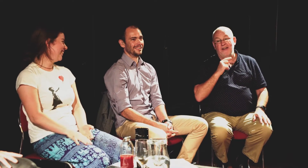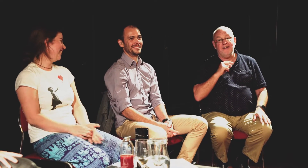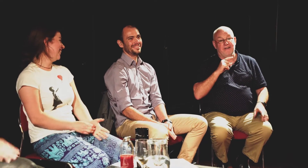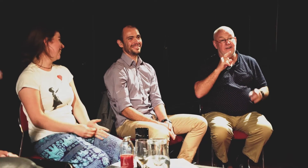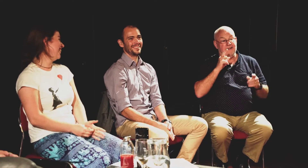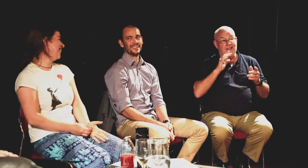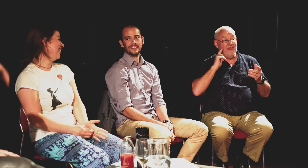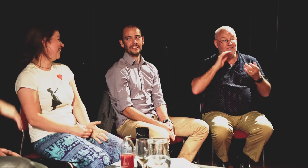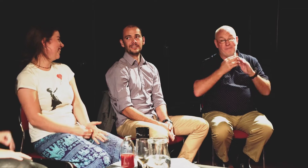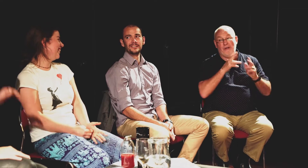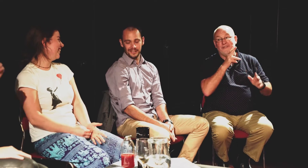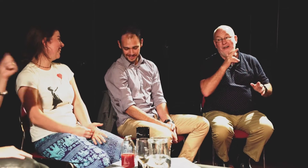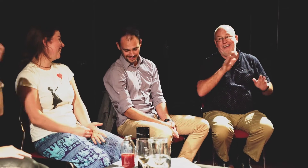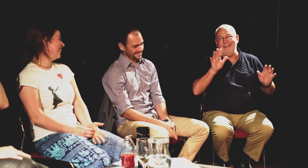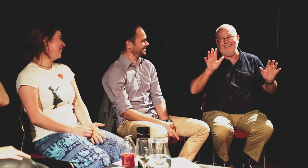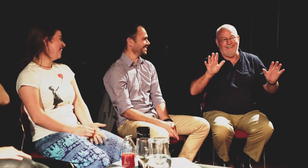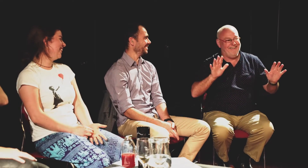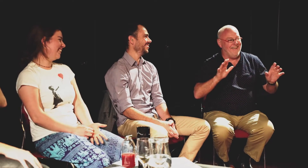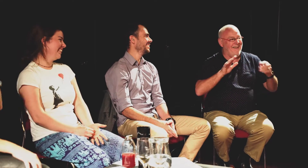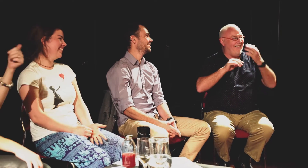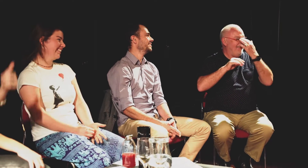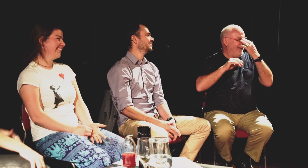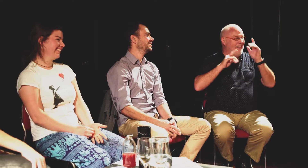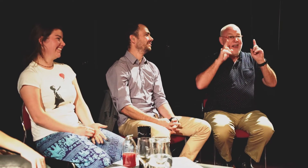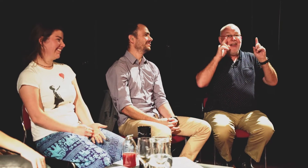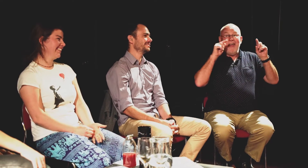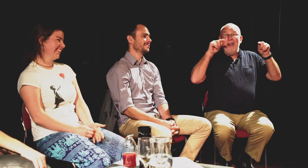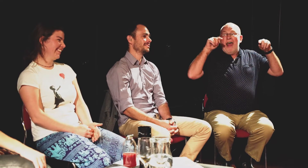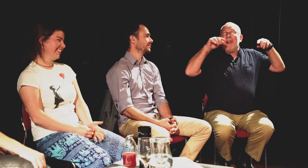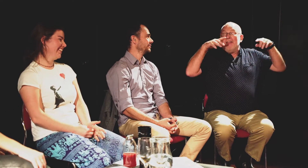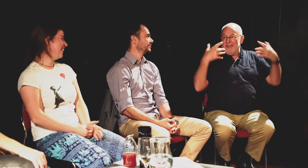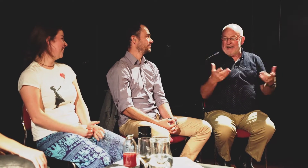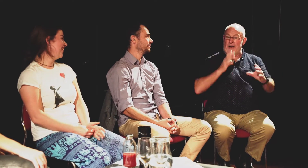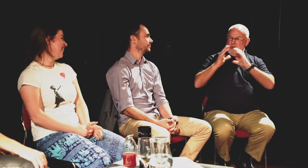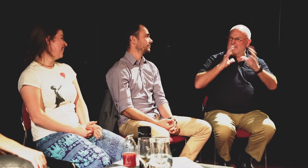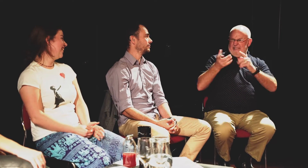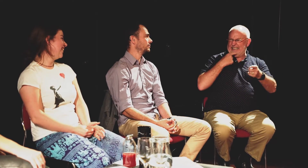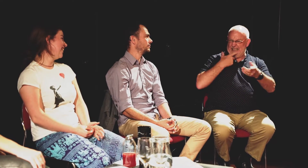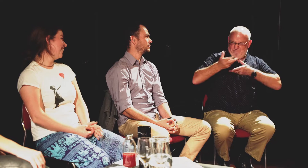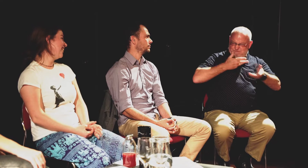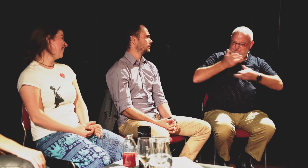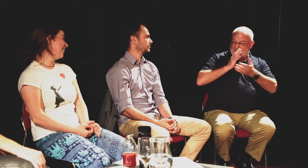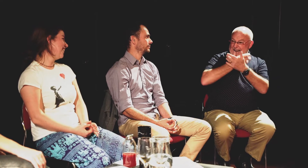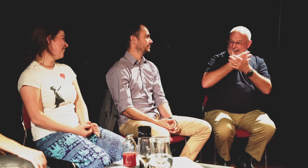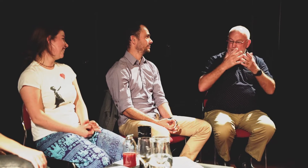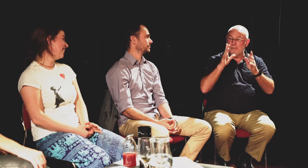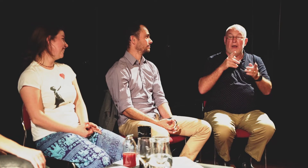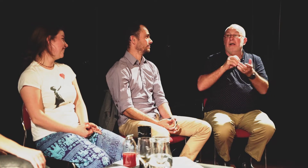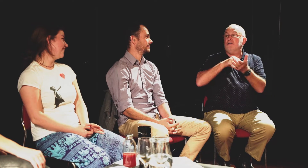have a girl, you turn the light off, you have a boy. I don't know if any of you knew about this, but that's the truth of the matter. So we